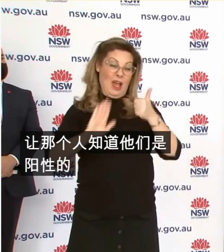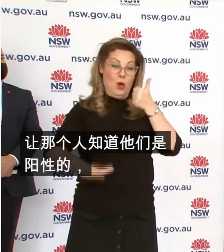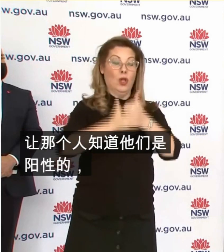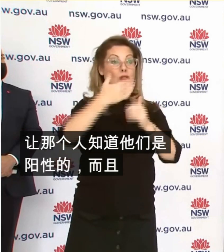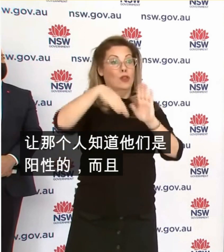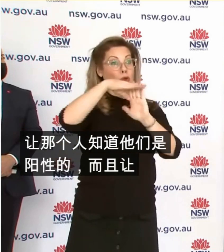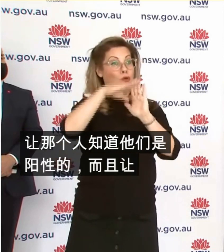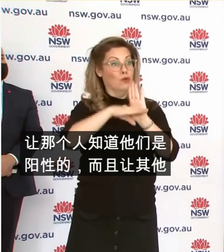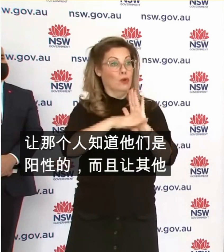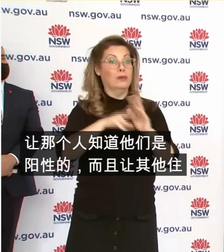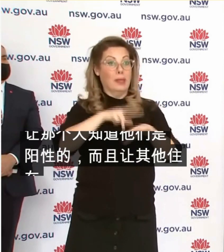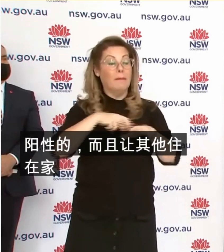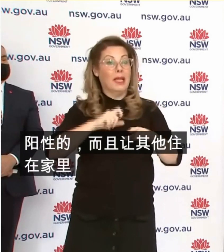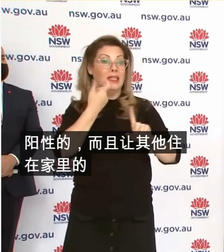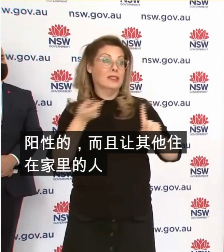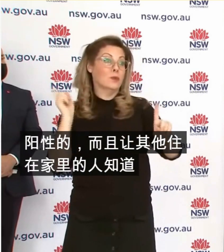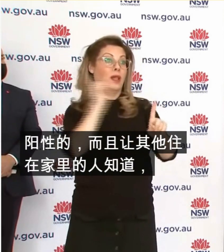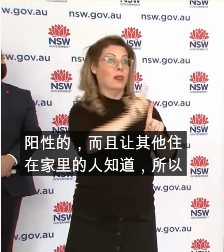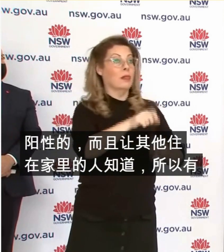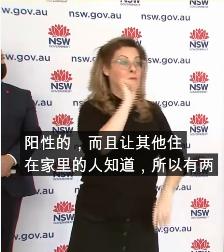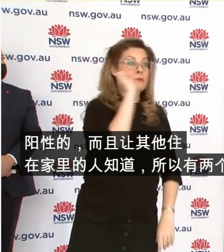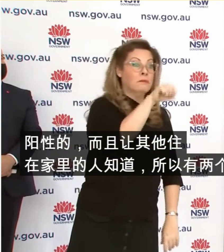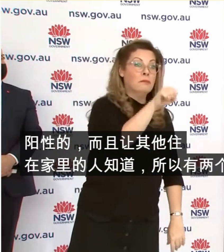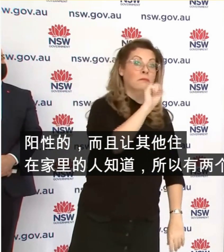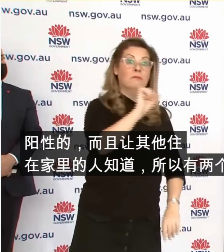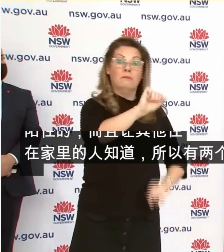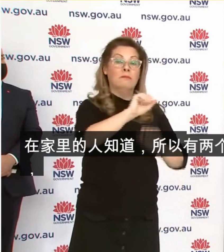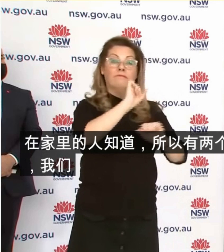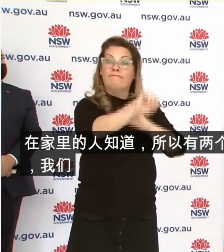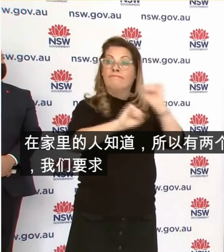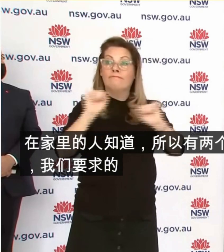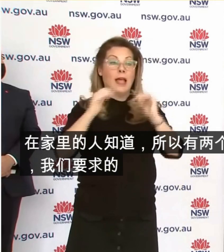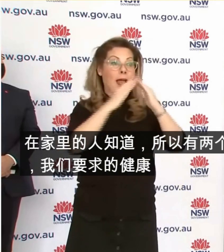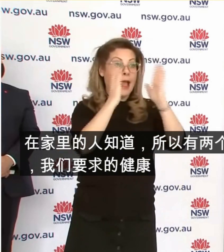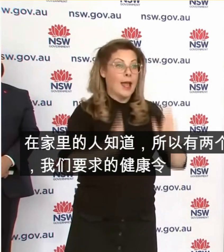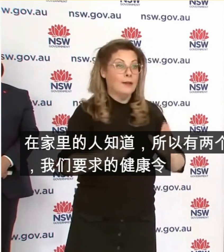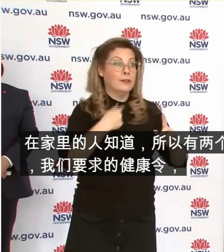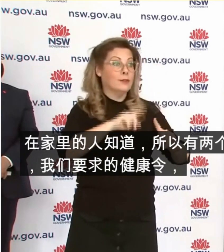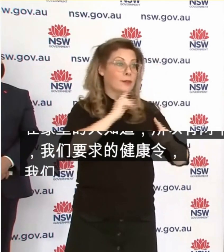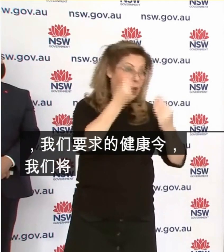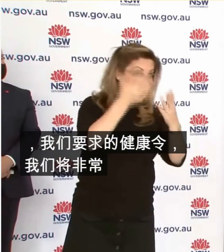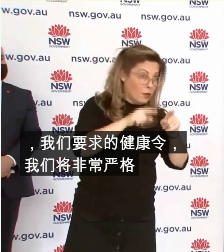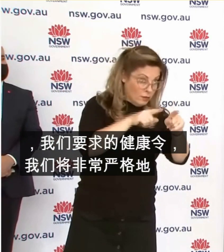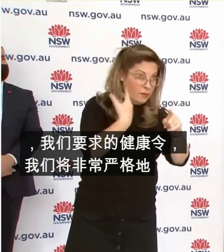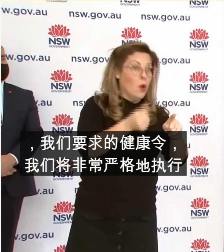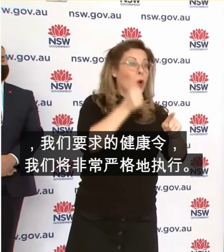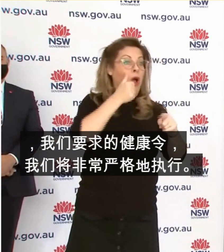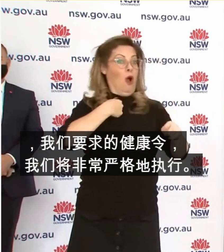know that they are positive, but other people who live in the home. So there are two parts to it. There are the health orders that